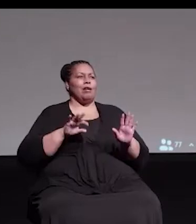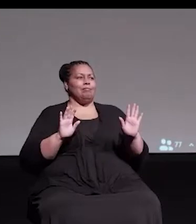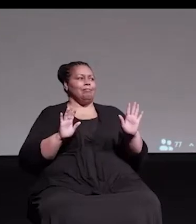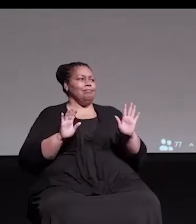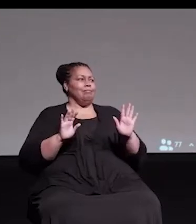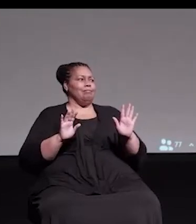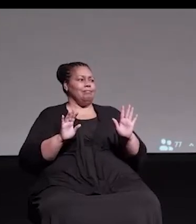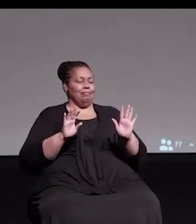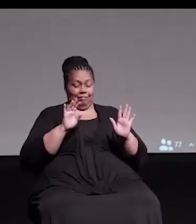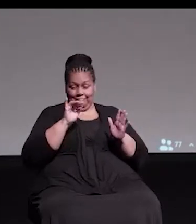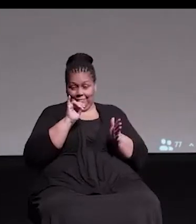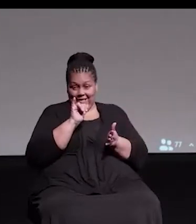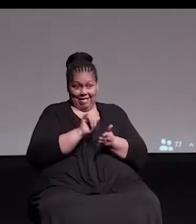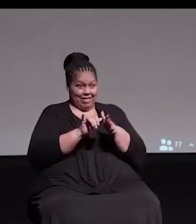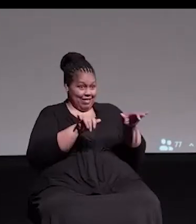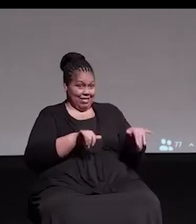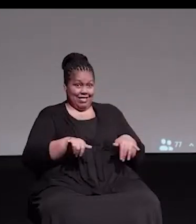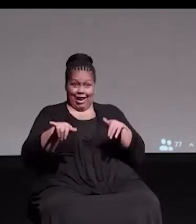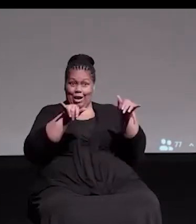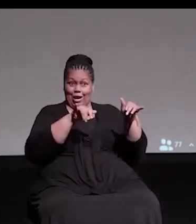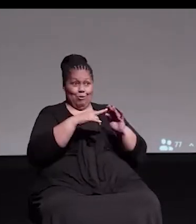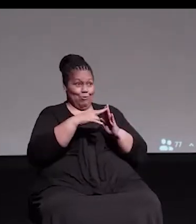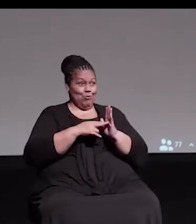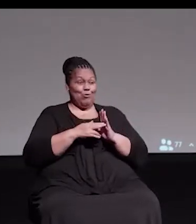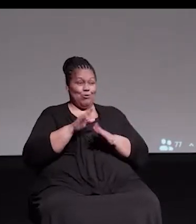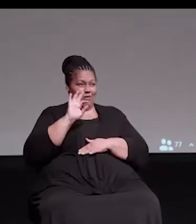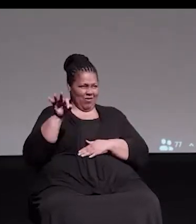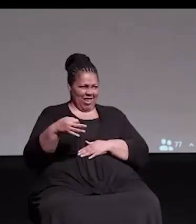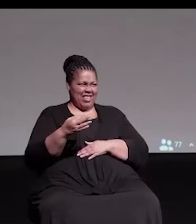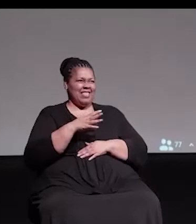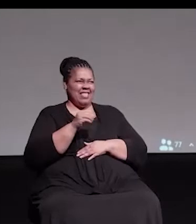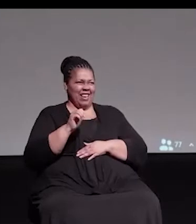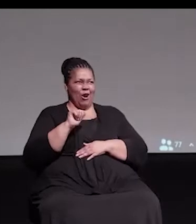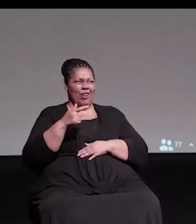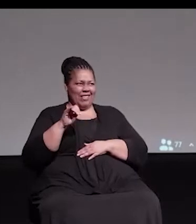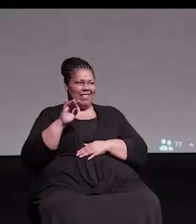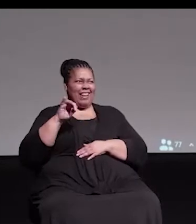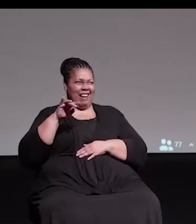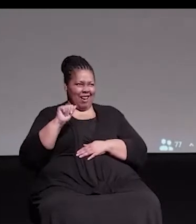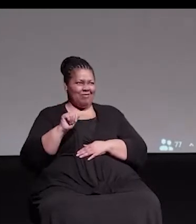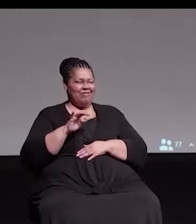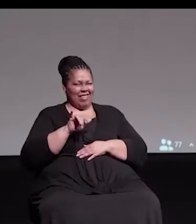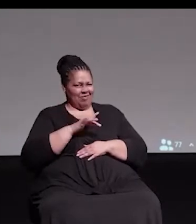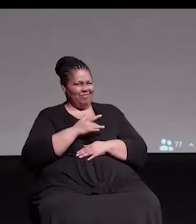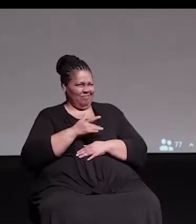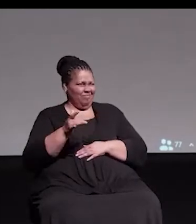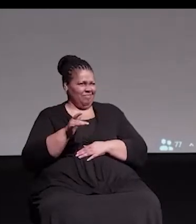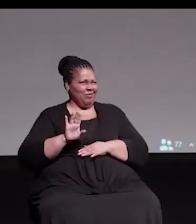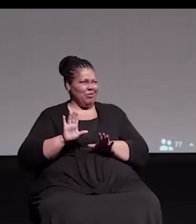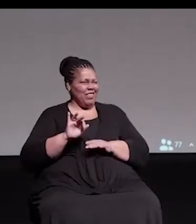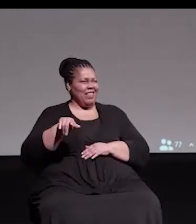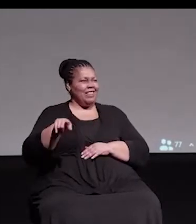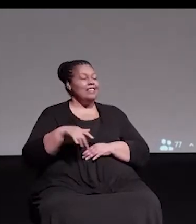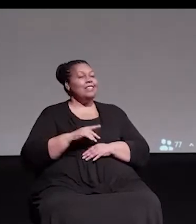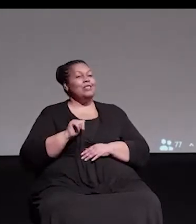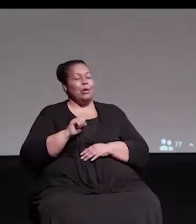Like that is the standard in those places. And that made me really start to think about this question about when do you ask